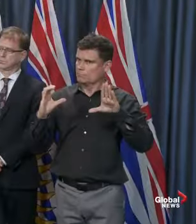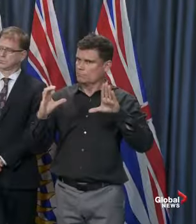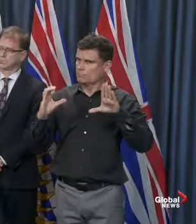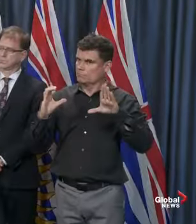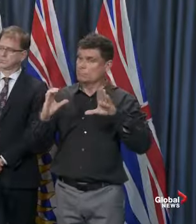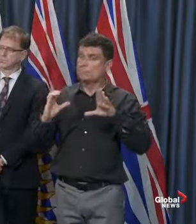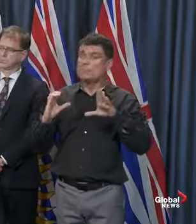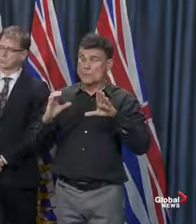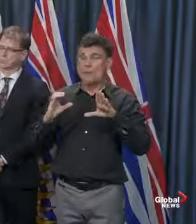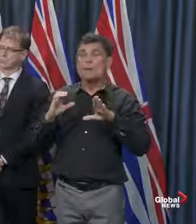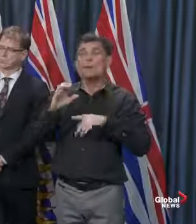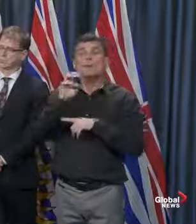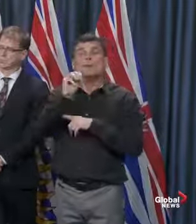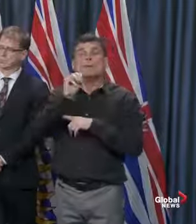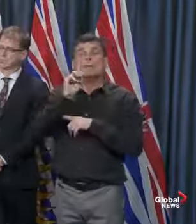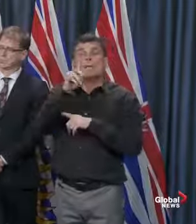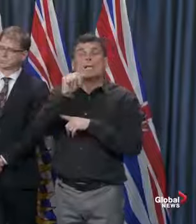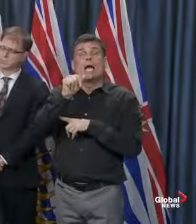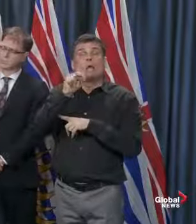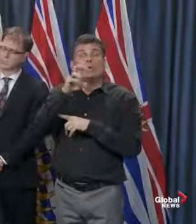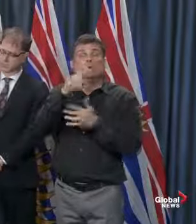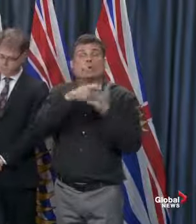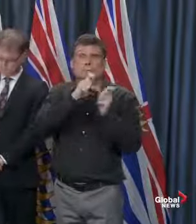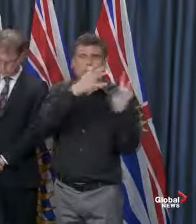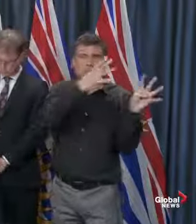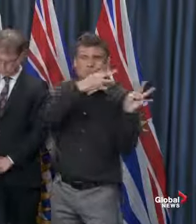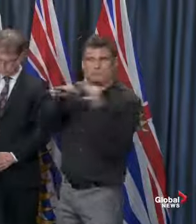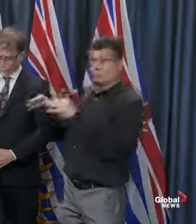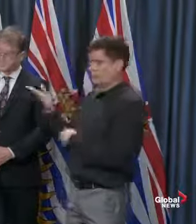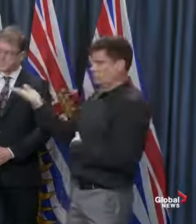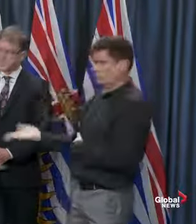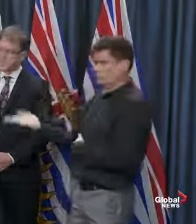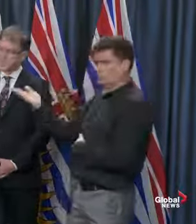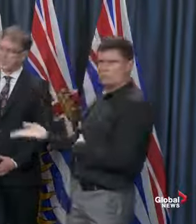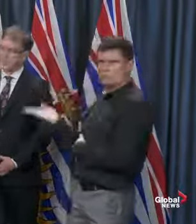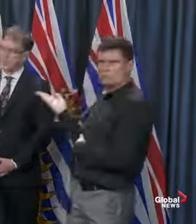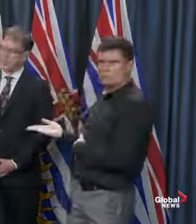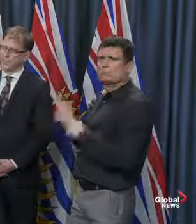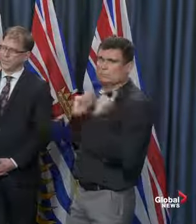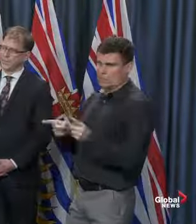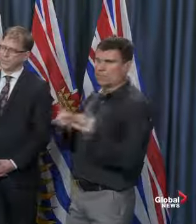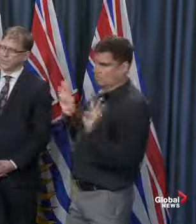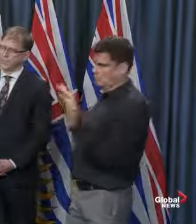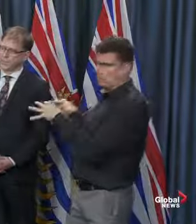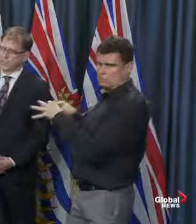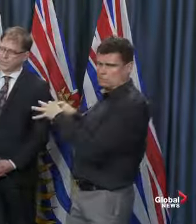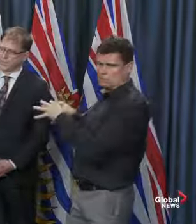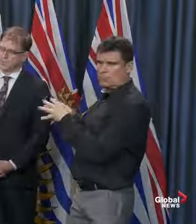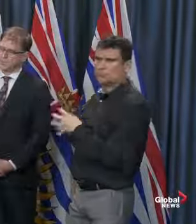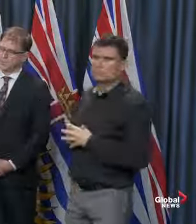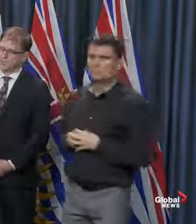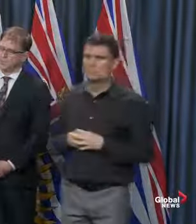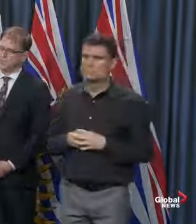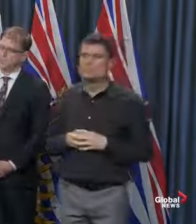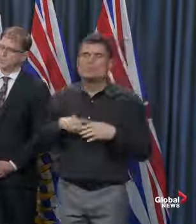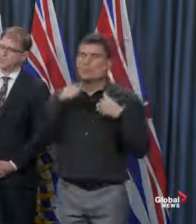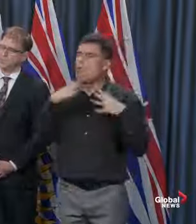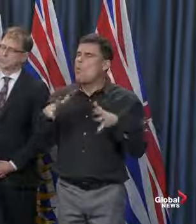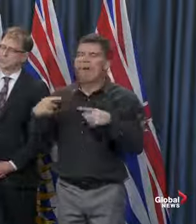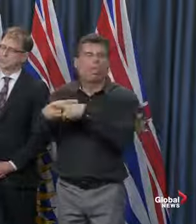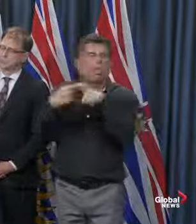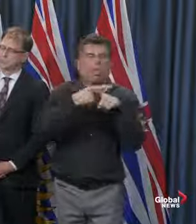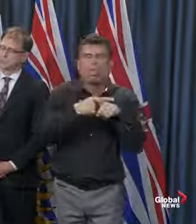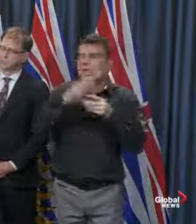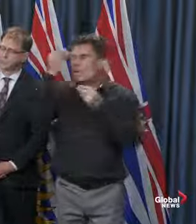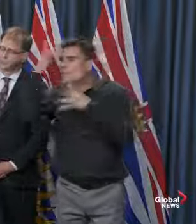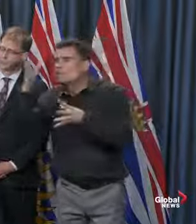don't get conflicting stories and conflicting things out there. But the other reason is very much that our public health teams are